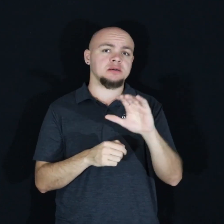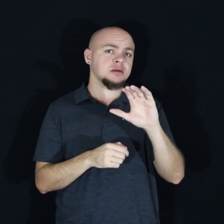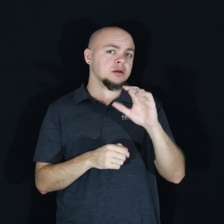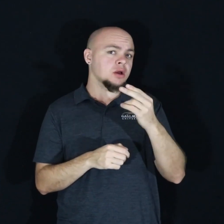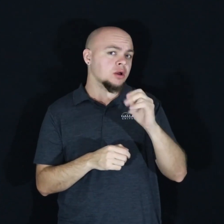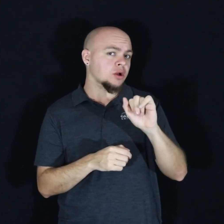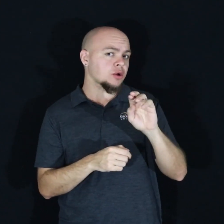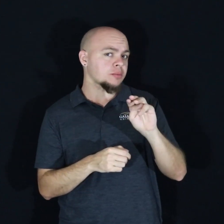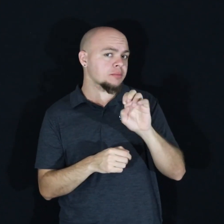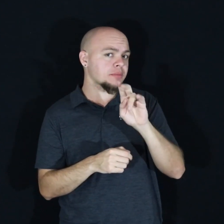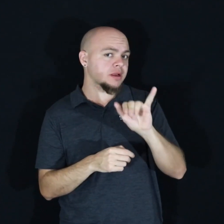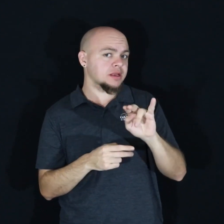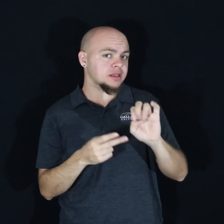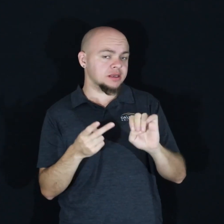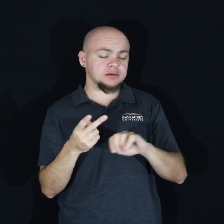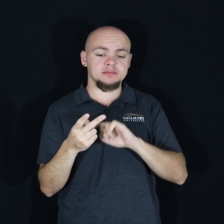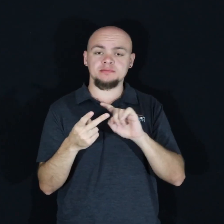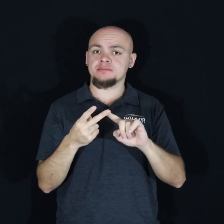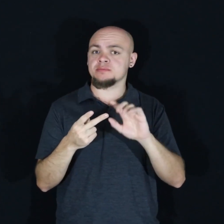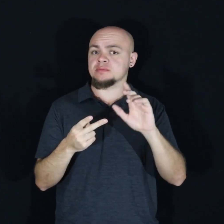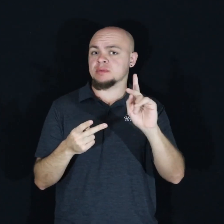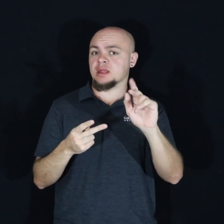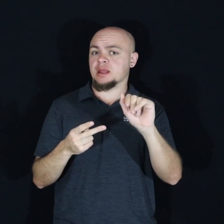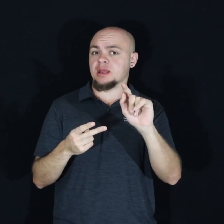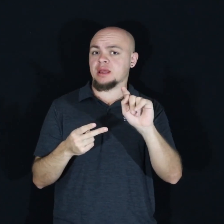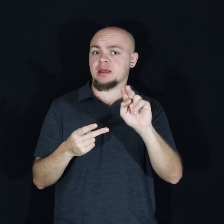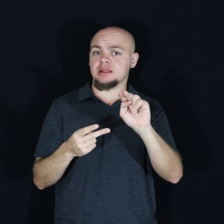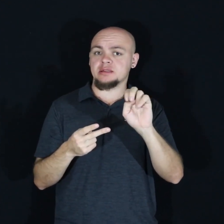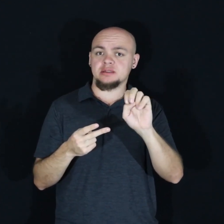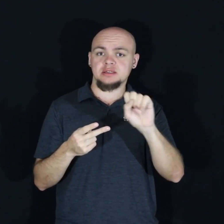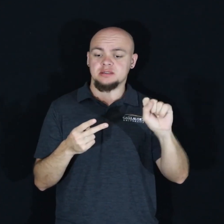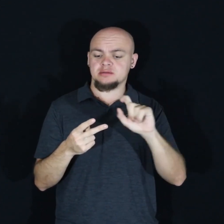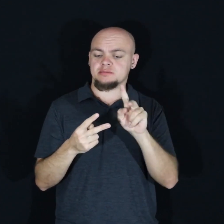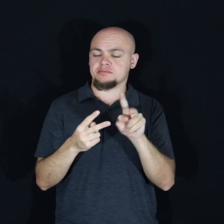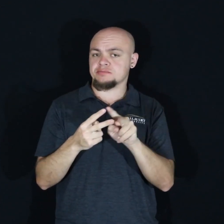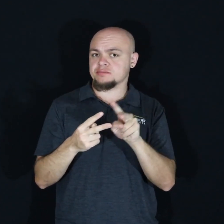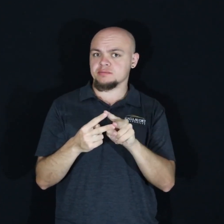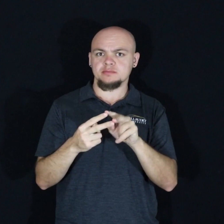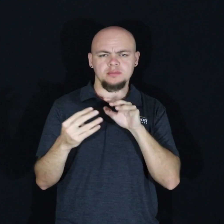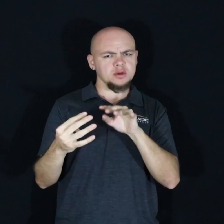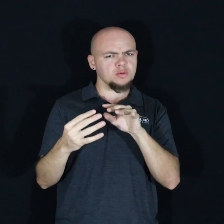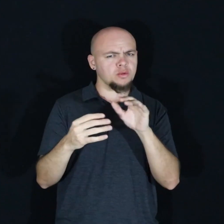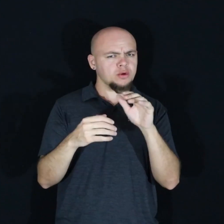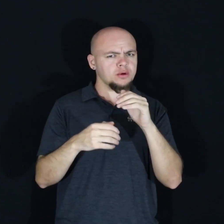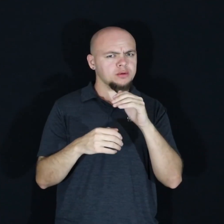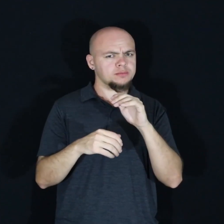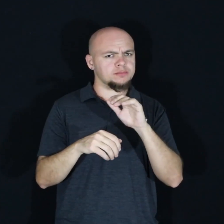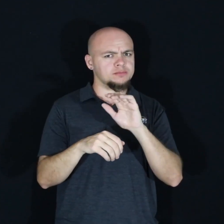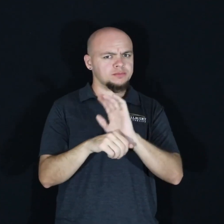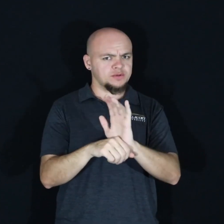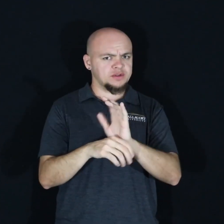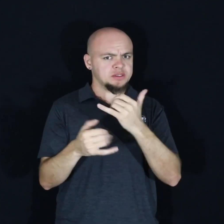are, these are still war movies. And of course, the most successful studio of all time